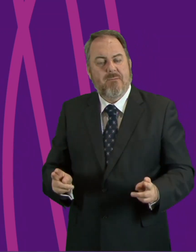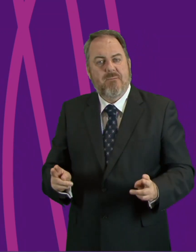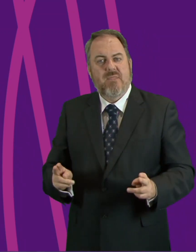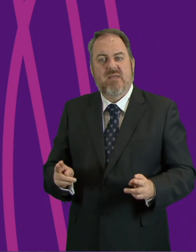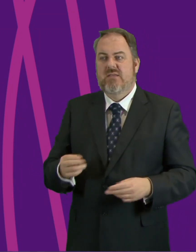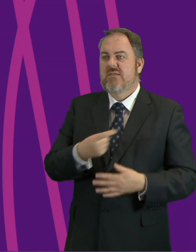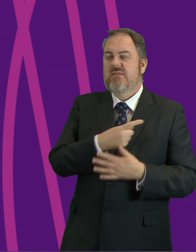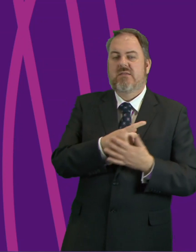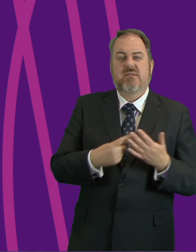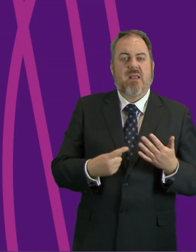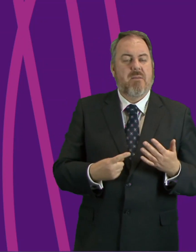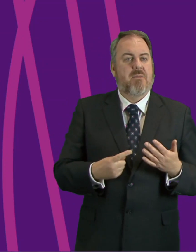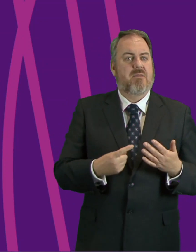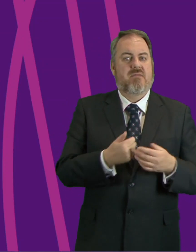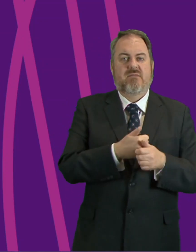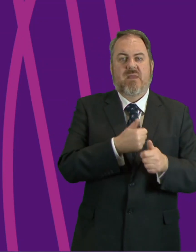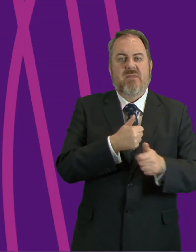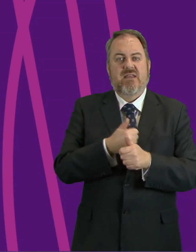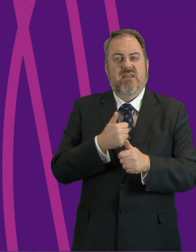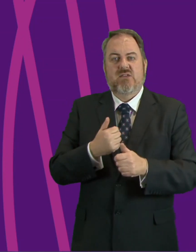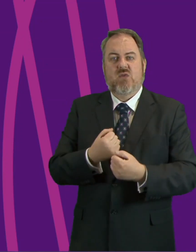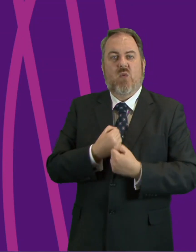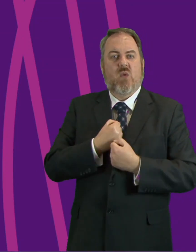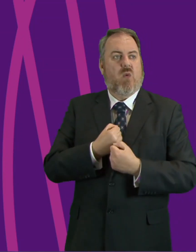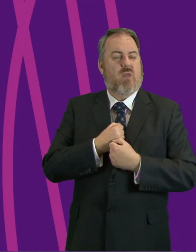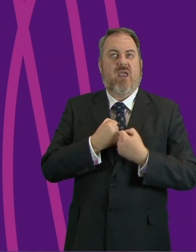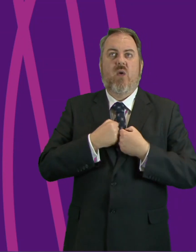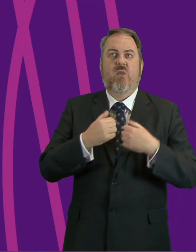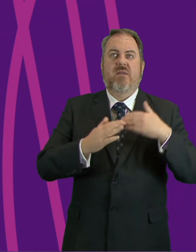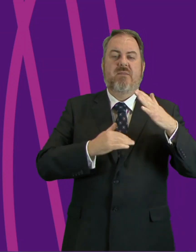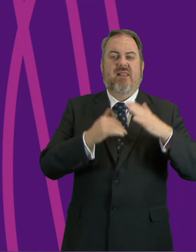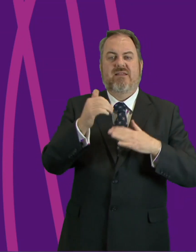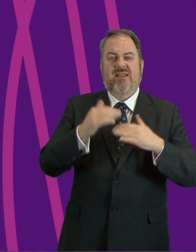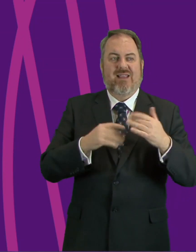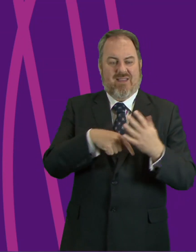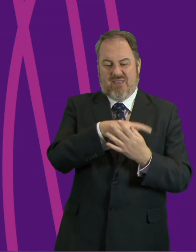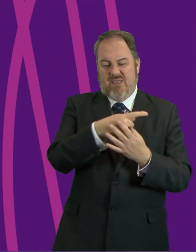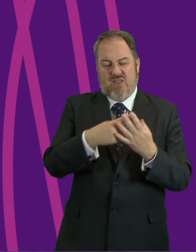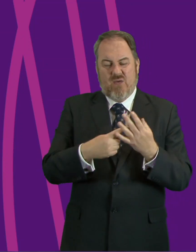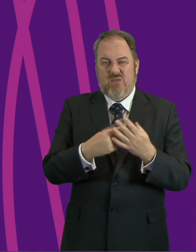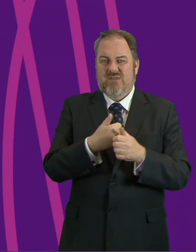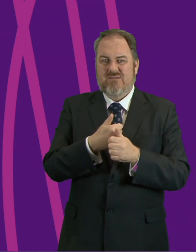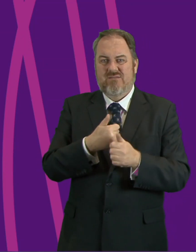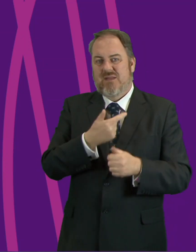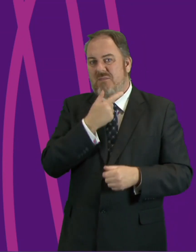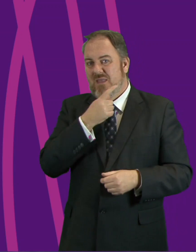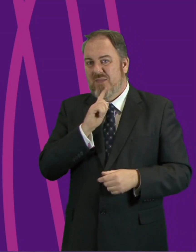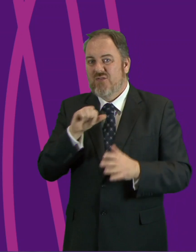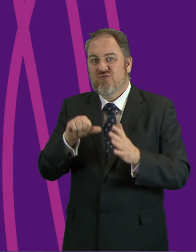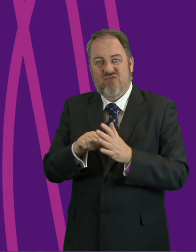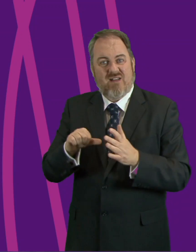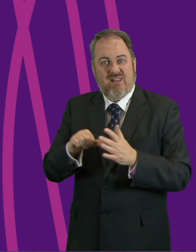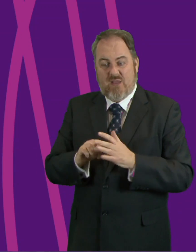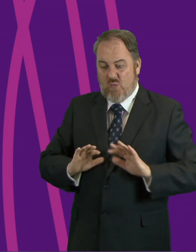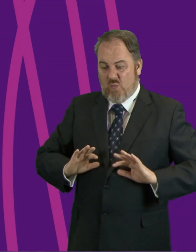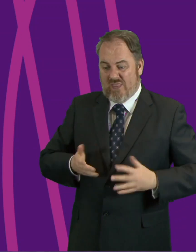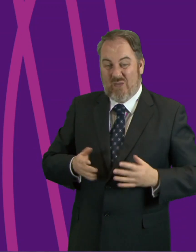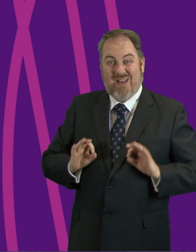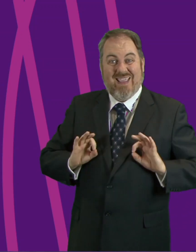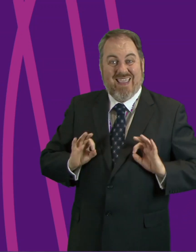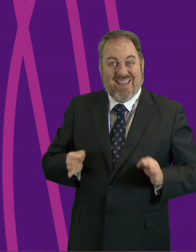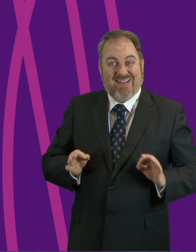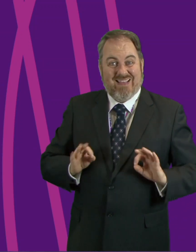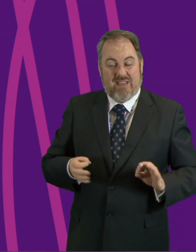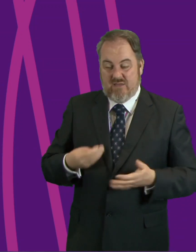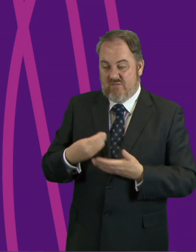sole occupants of premises. All these groups are in difficulty at the moment and receiving no financial support as far as I know.